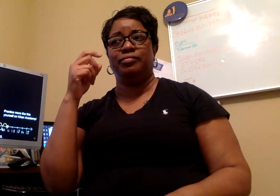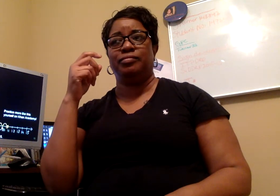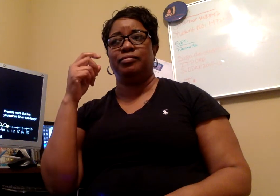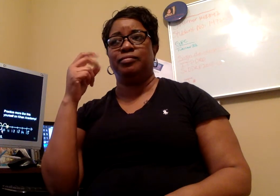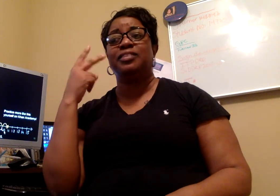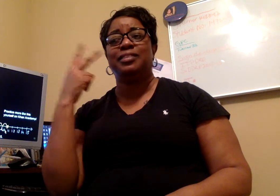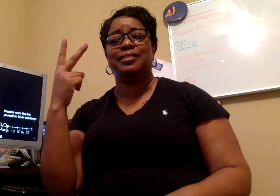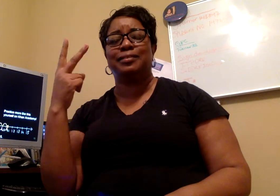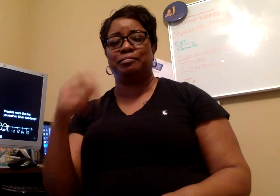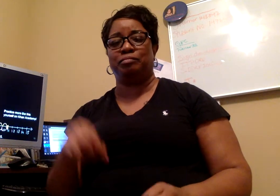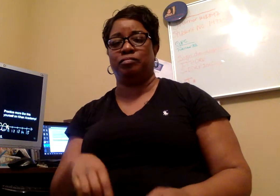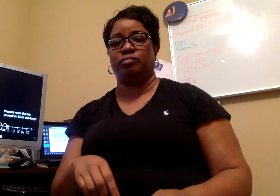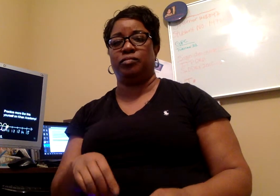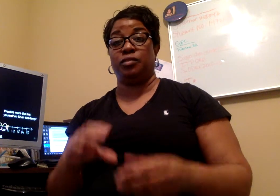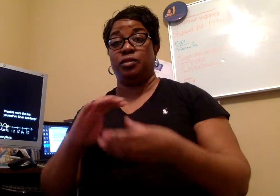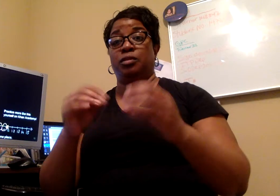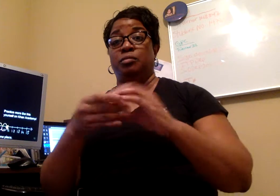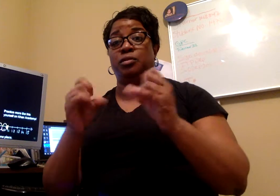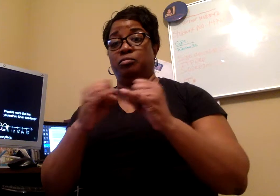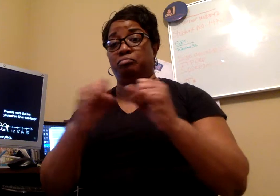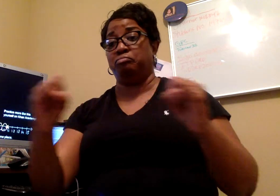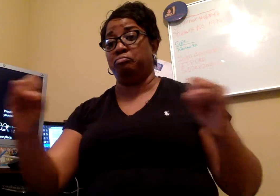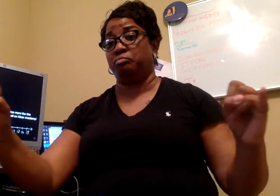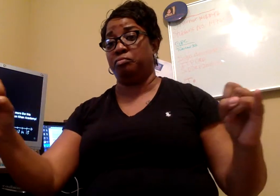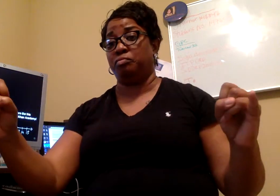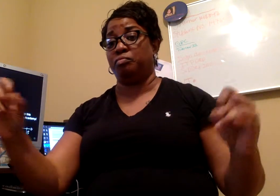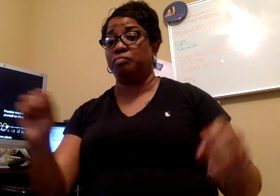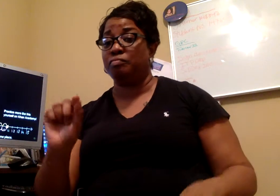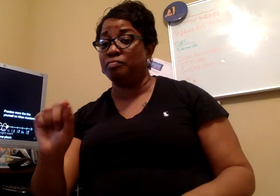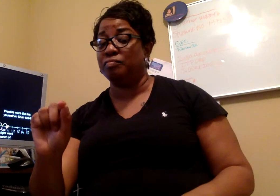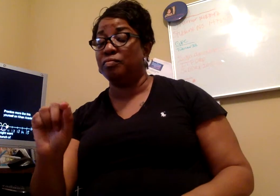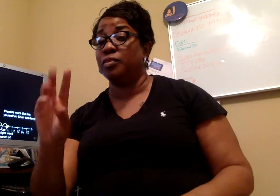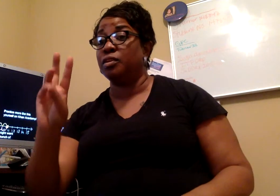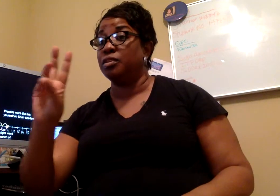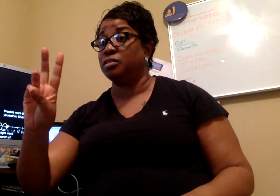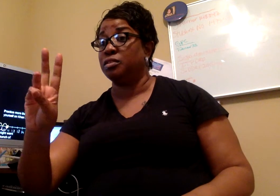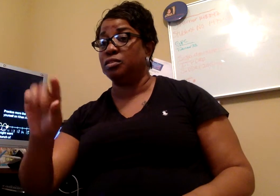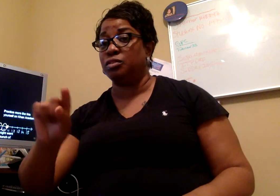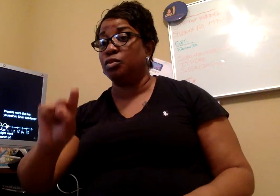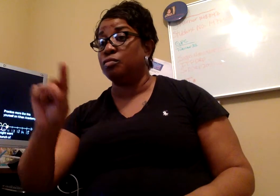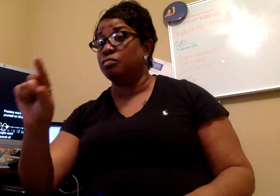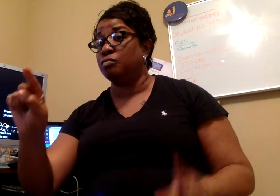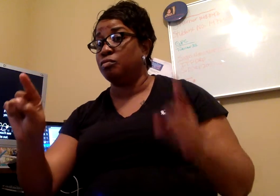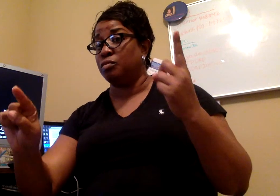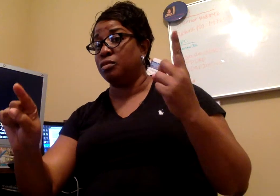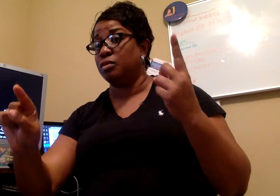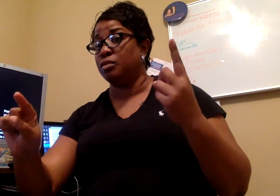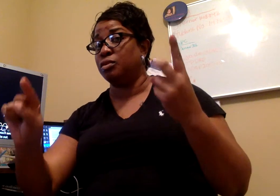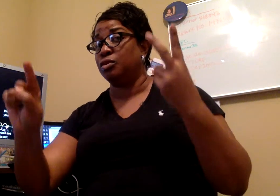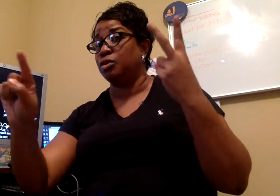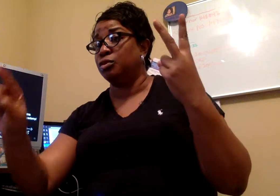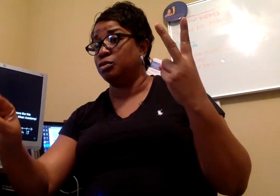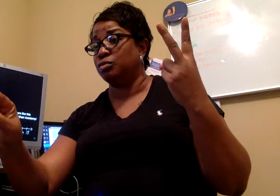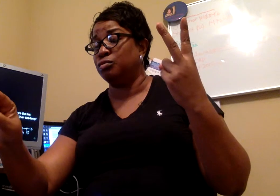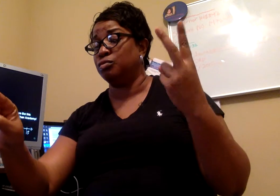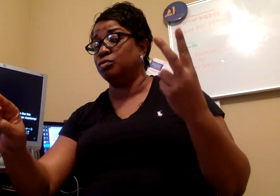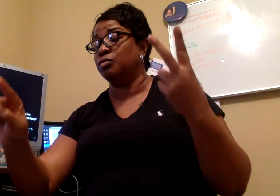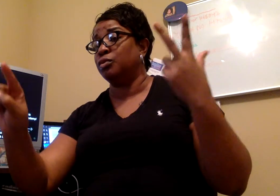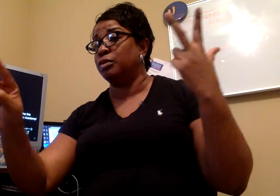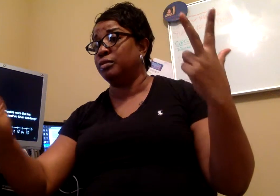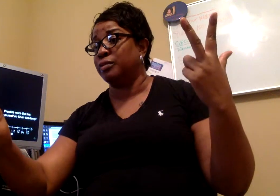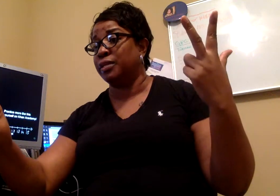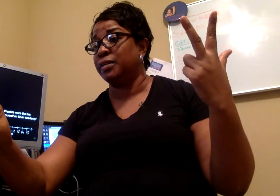3, 4, 5. Oh, we get to the same place. And I think you might want to try this in a bunch of problems, and you'll see it always works out. That